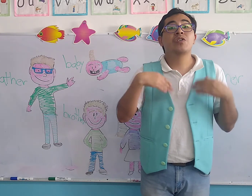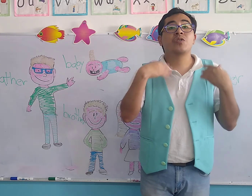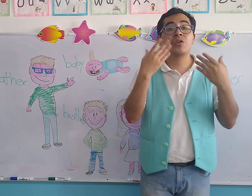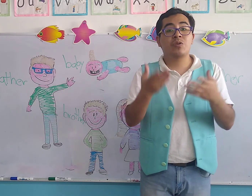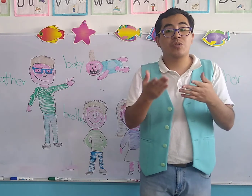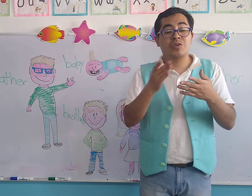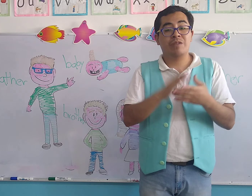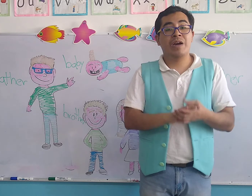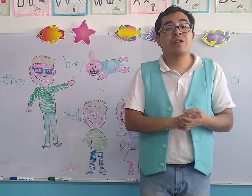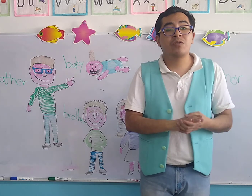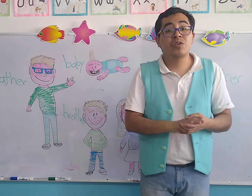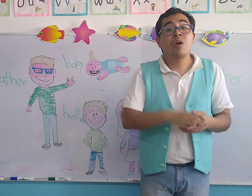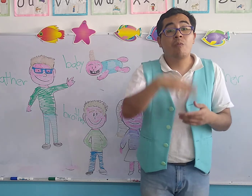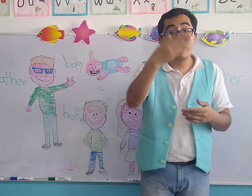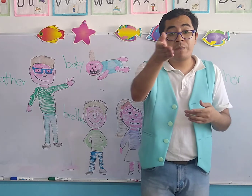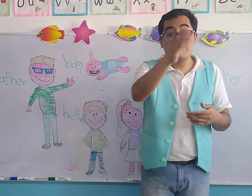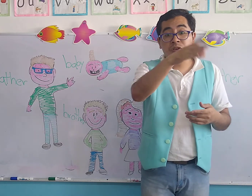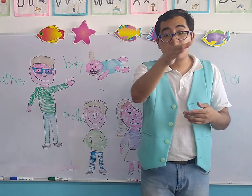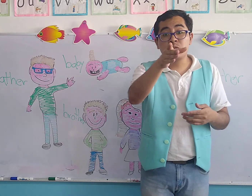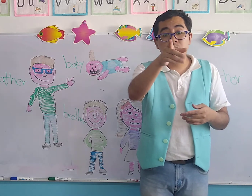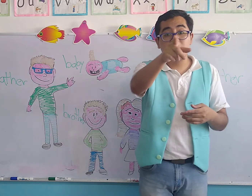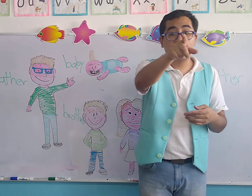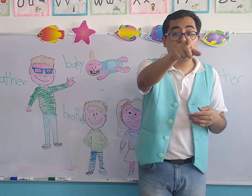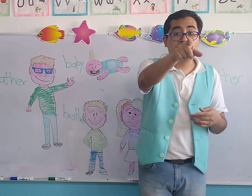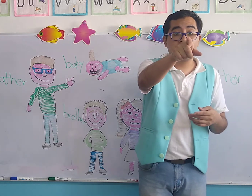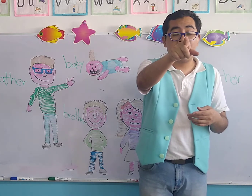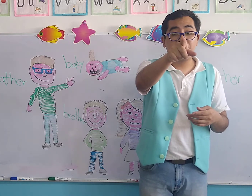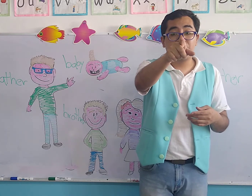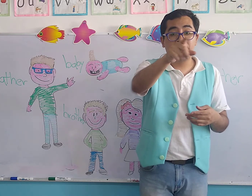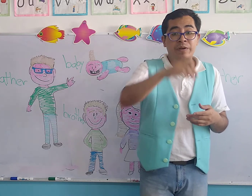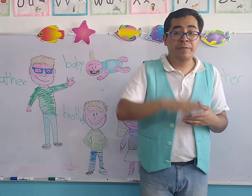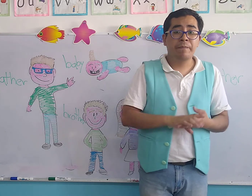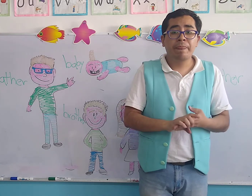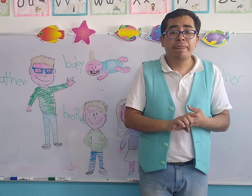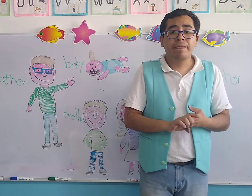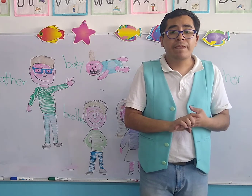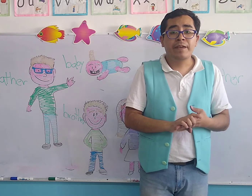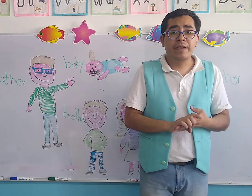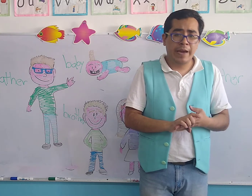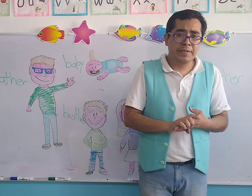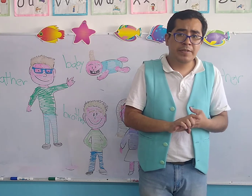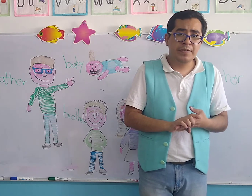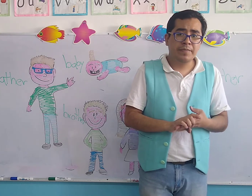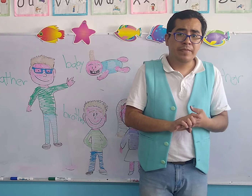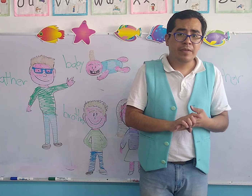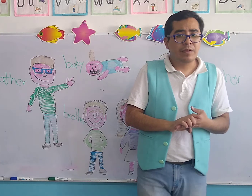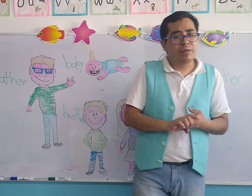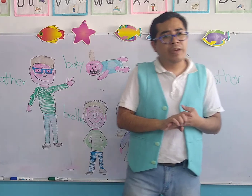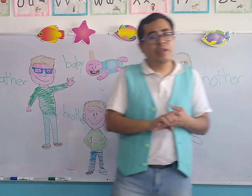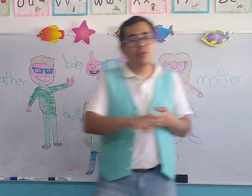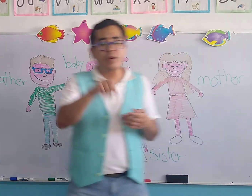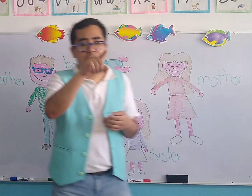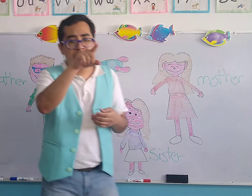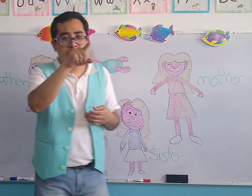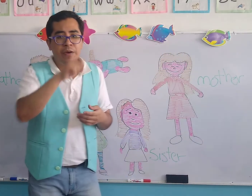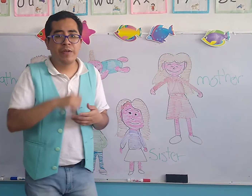Yo tengo 2 hermanos. What about you? Do you have a brother? Yes? Okay, do you have a